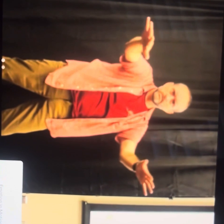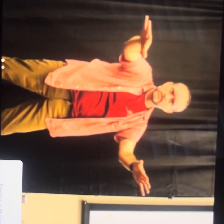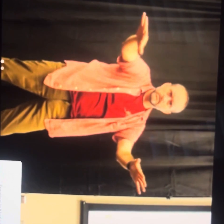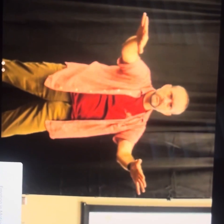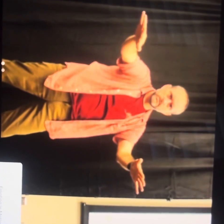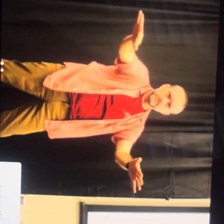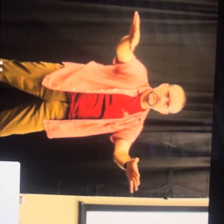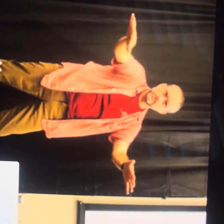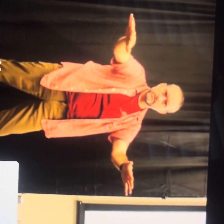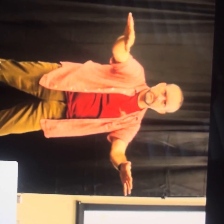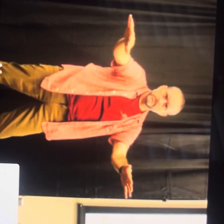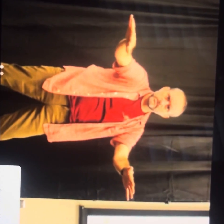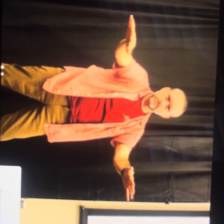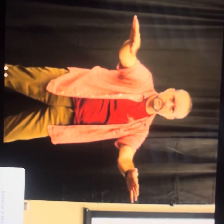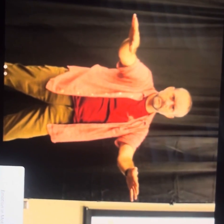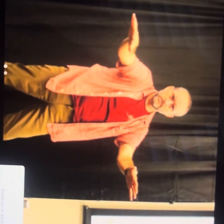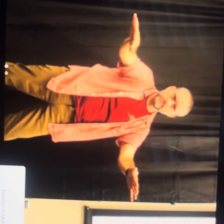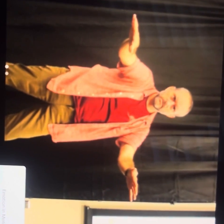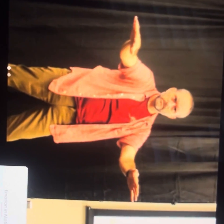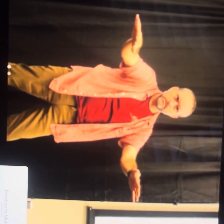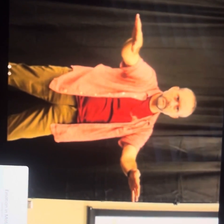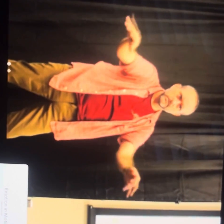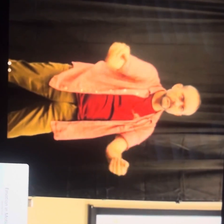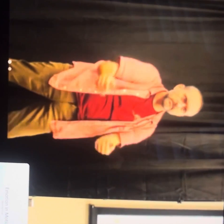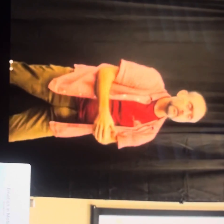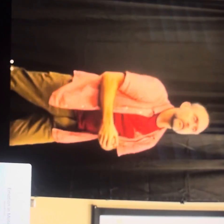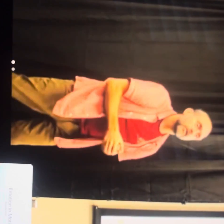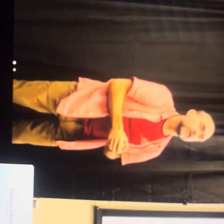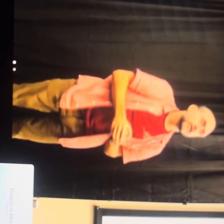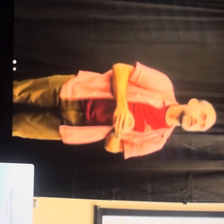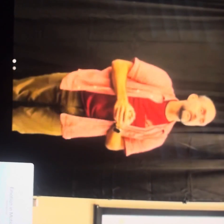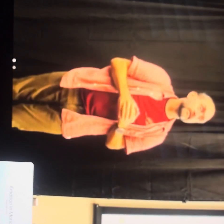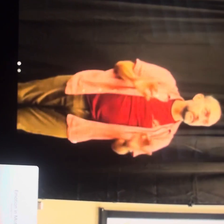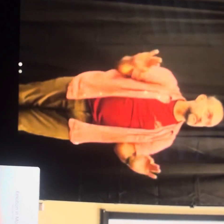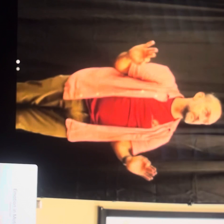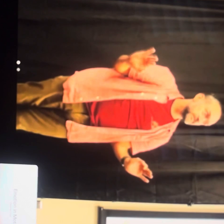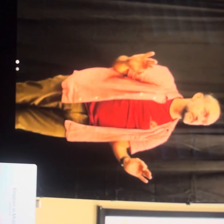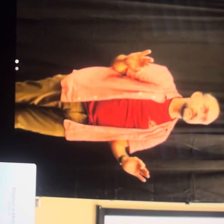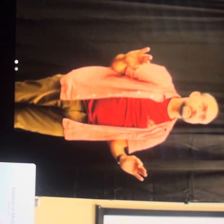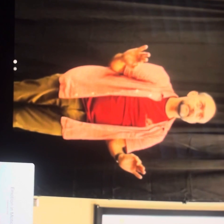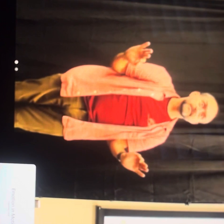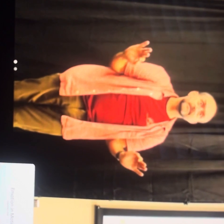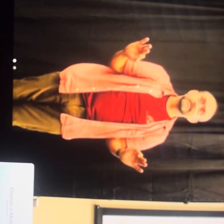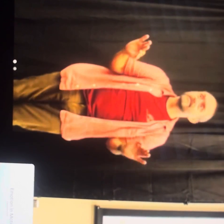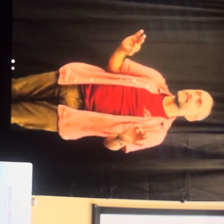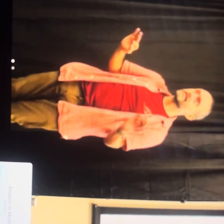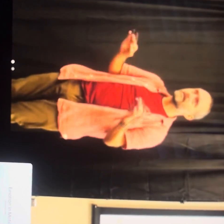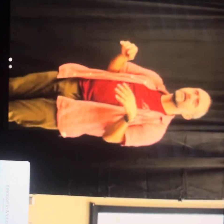And then it all calms down. So, you guys got me?